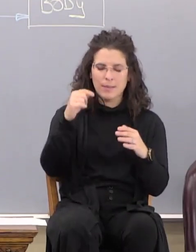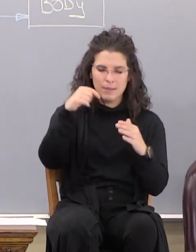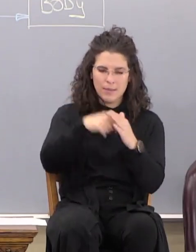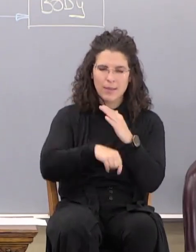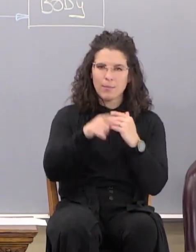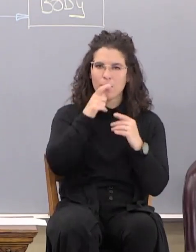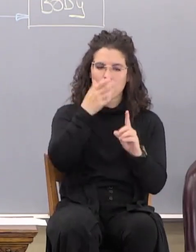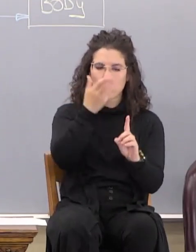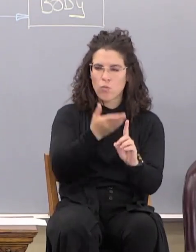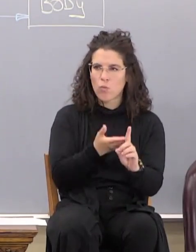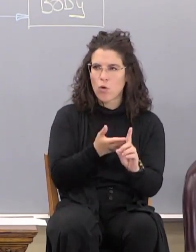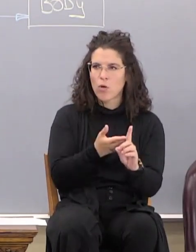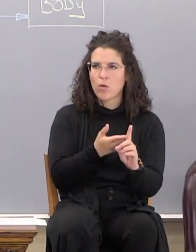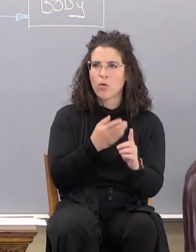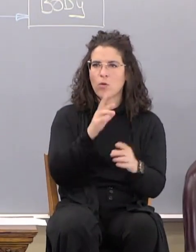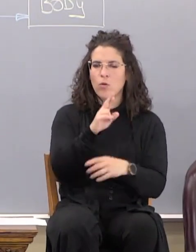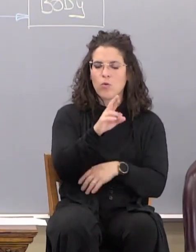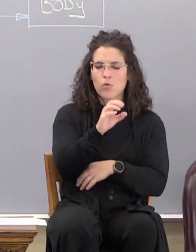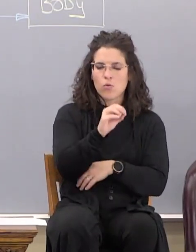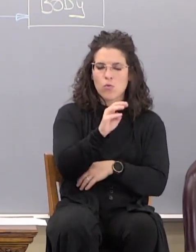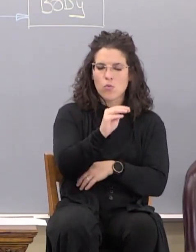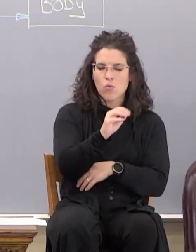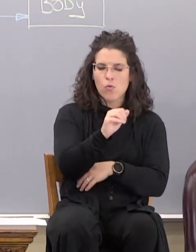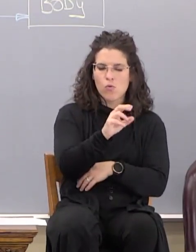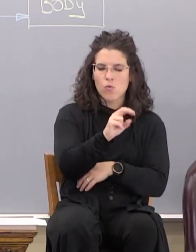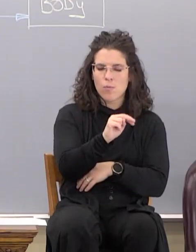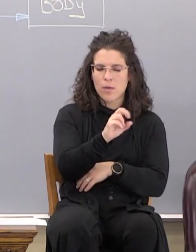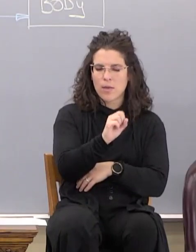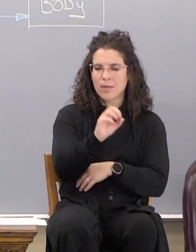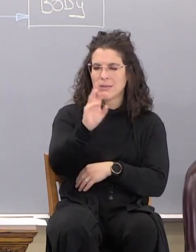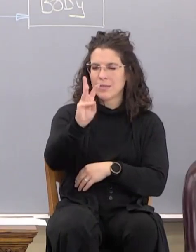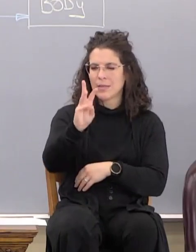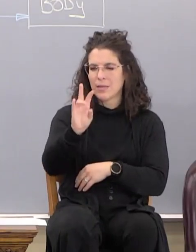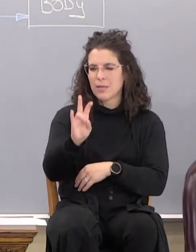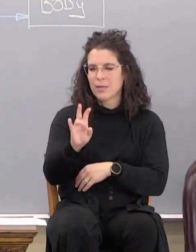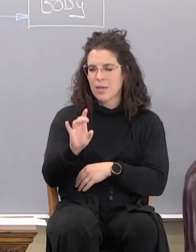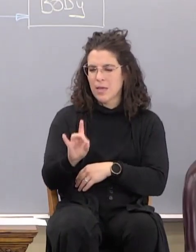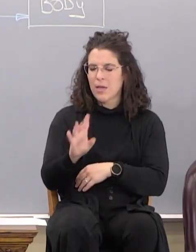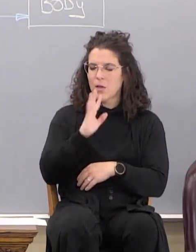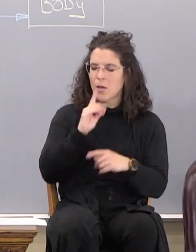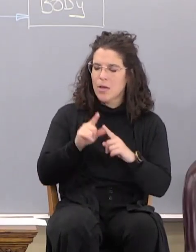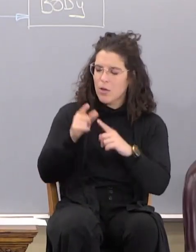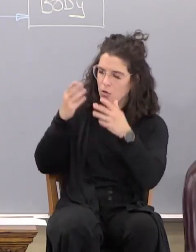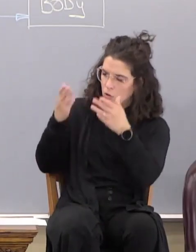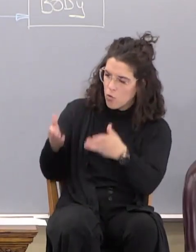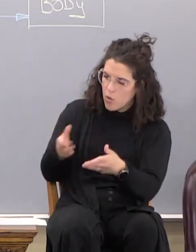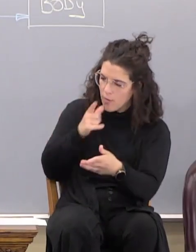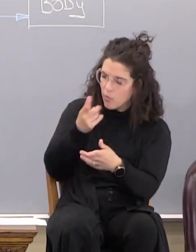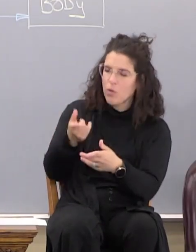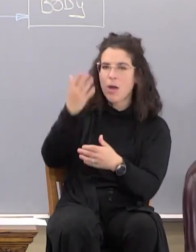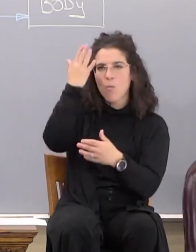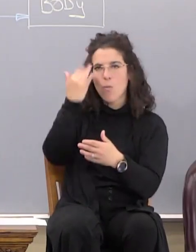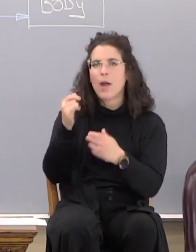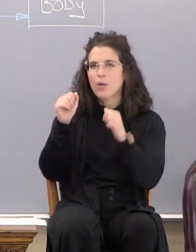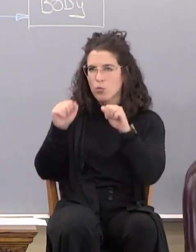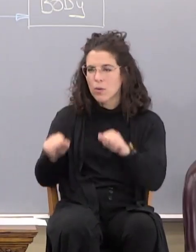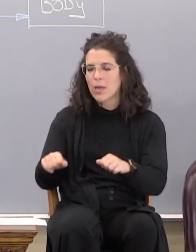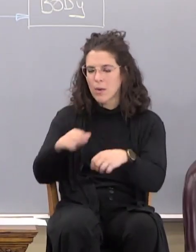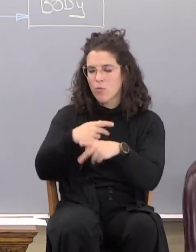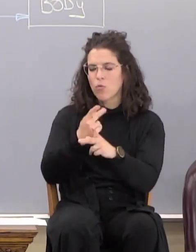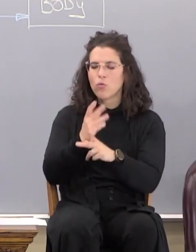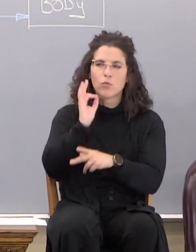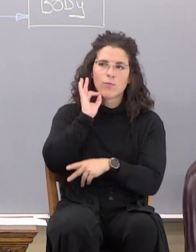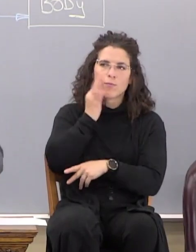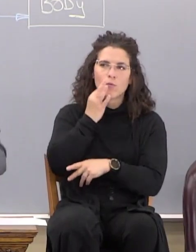are. So what Romans 6, 7, and 8 does is talks about here's the core of who you are and why you can produce fruit unto